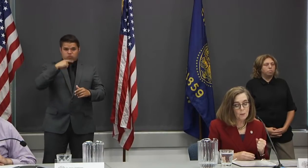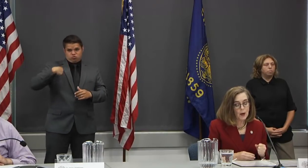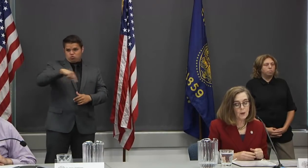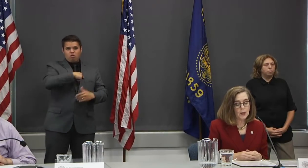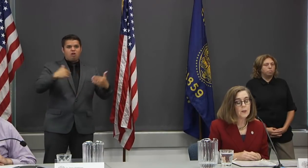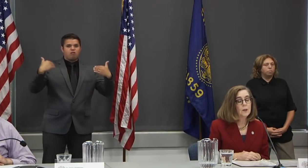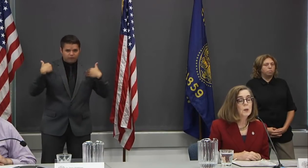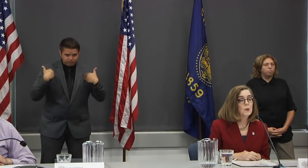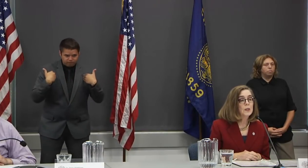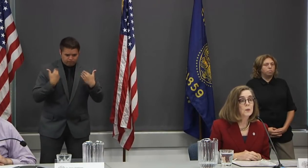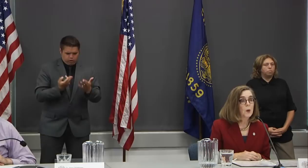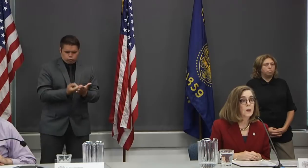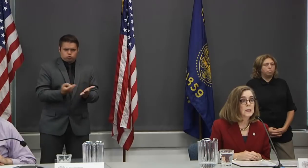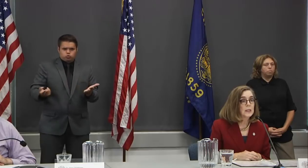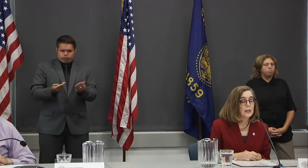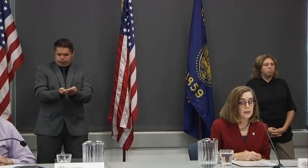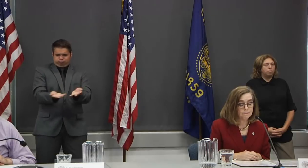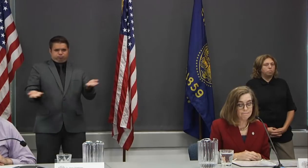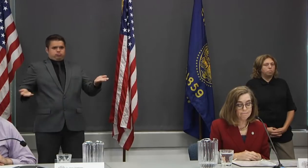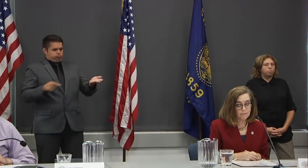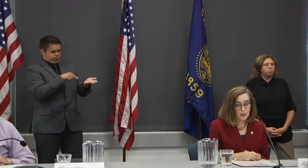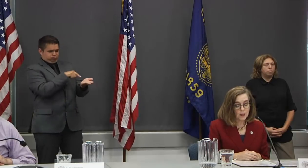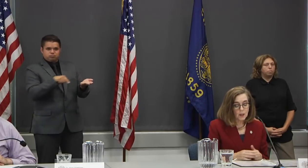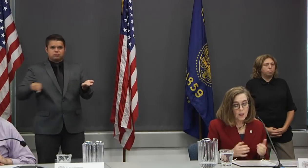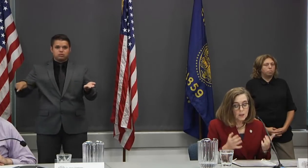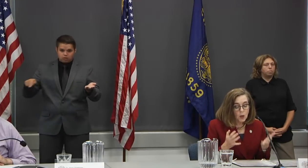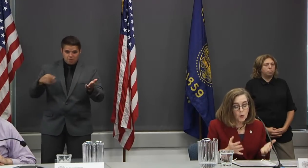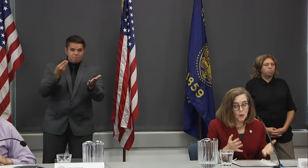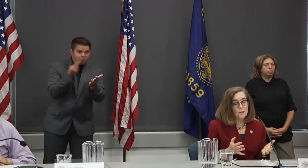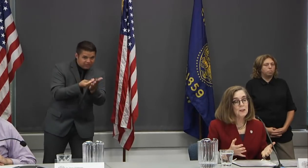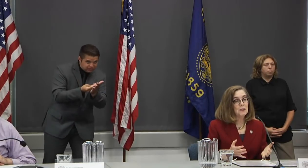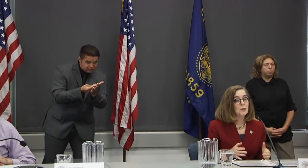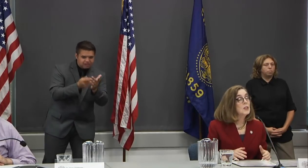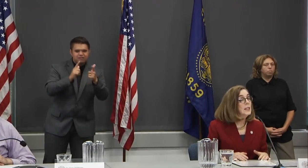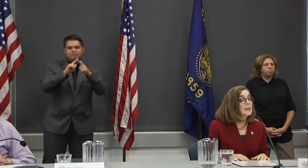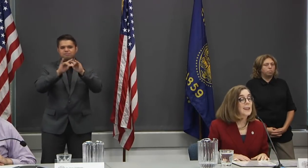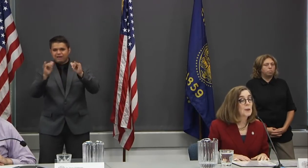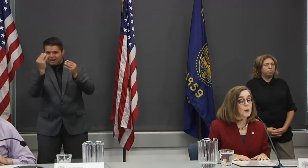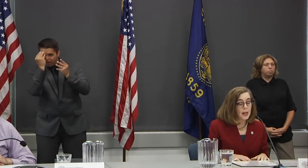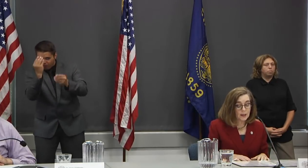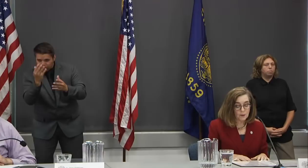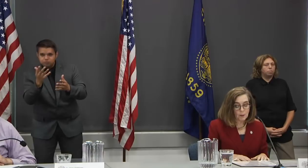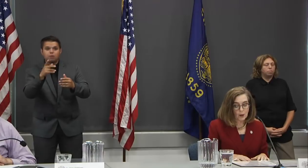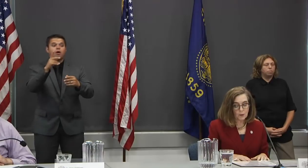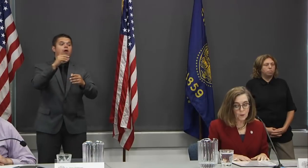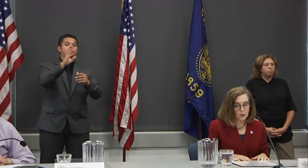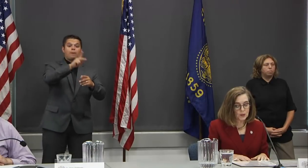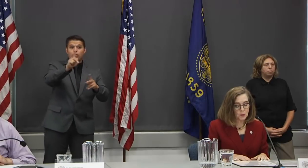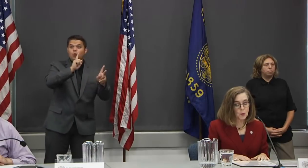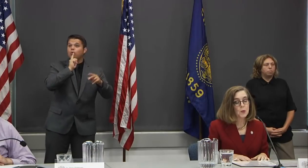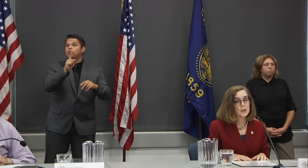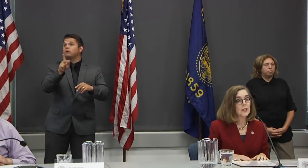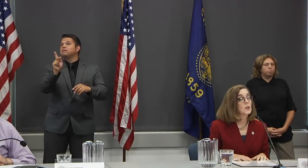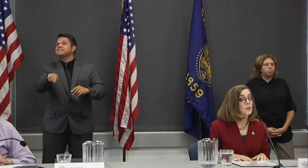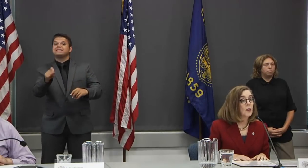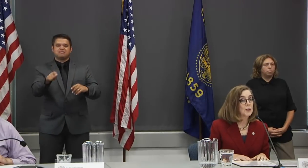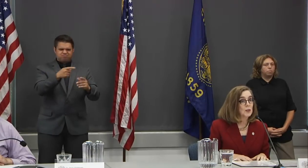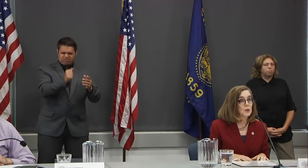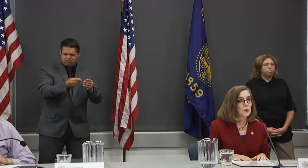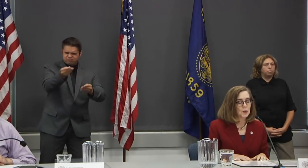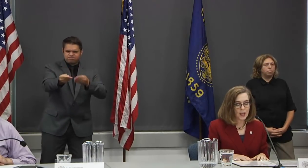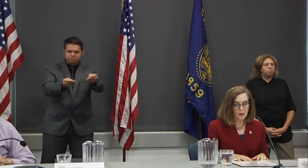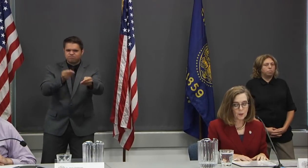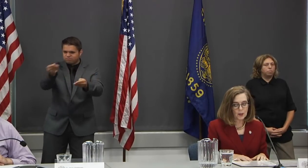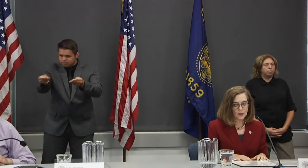and help out in the communities where it's needed. Local officials need to get creative about enforcing rules against